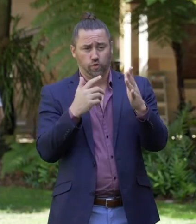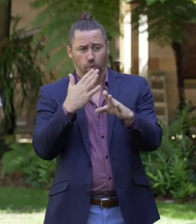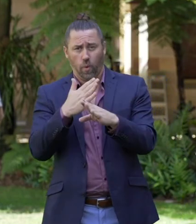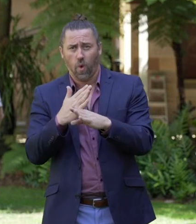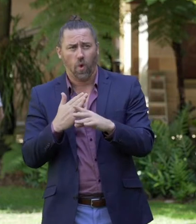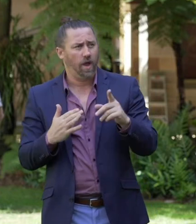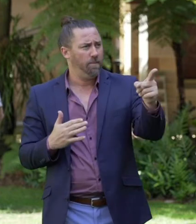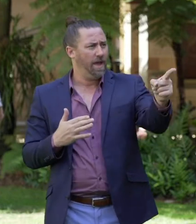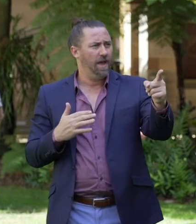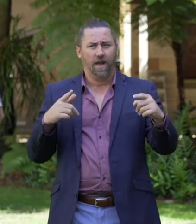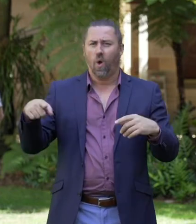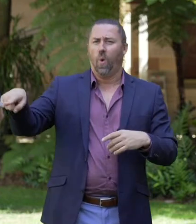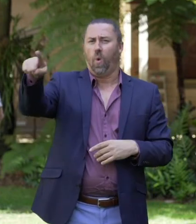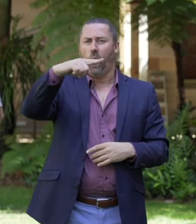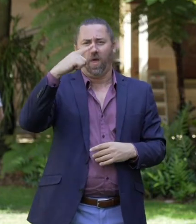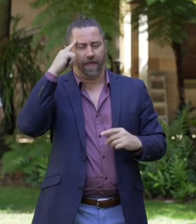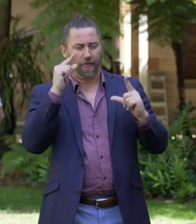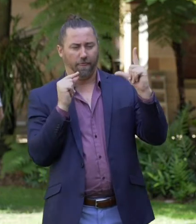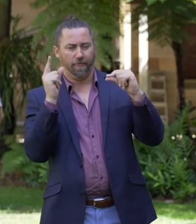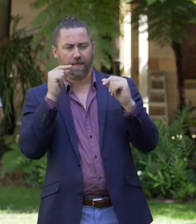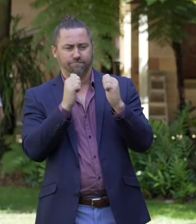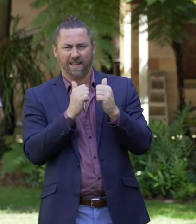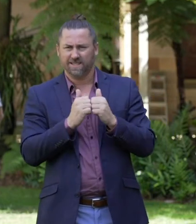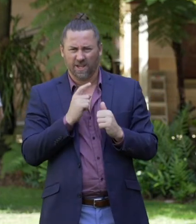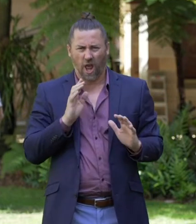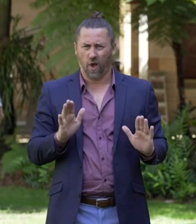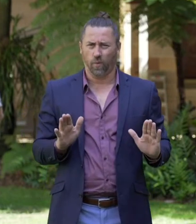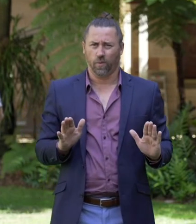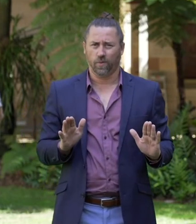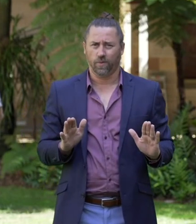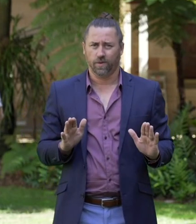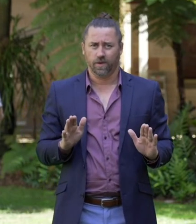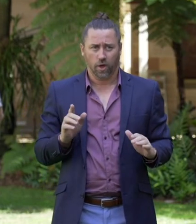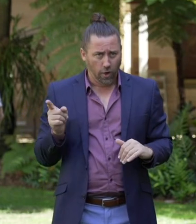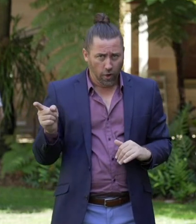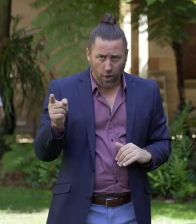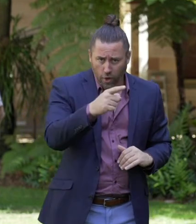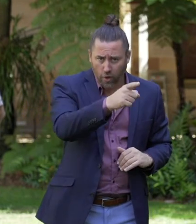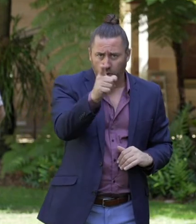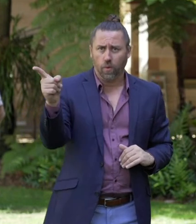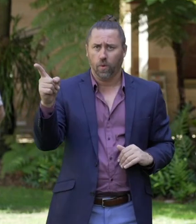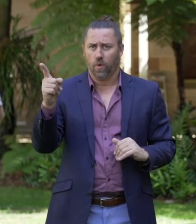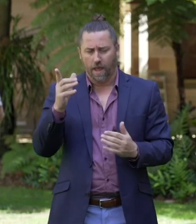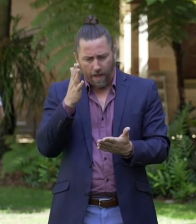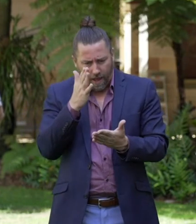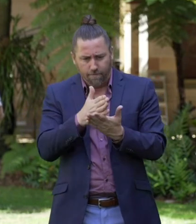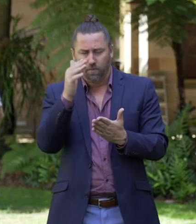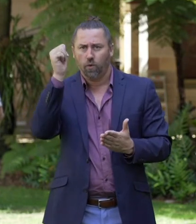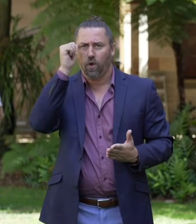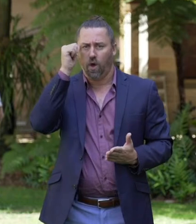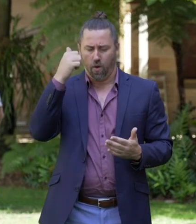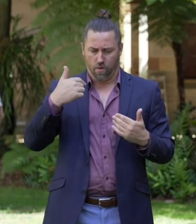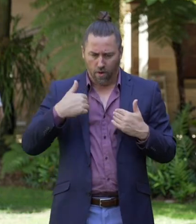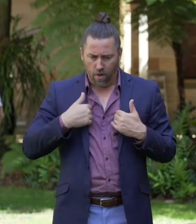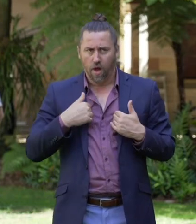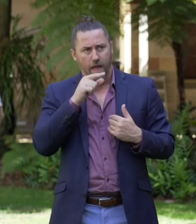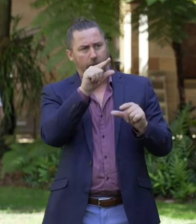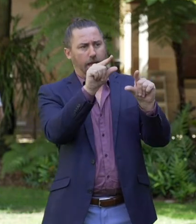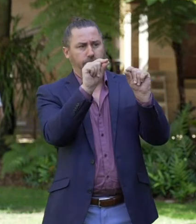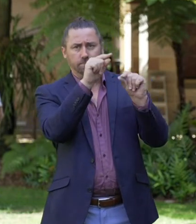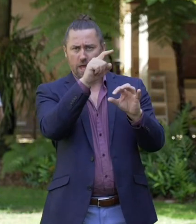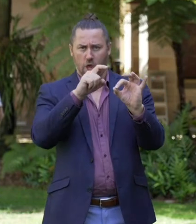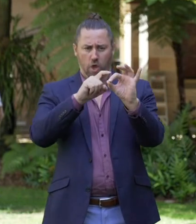the public perception. I think the public should be absolutely, have confidence in the fact that he was a